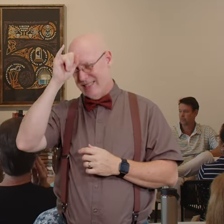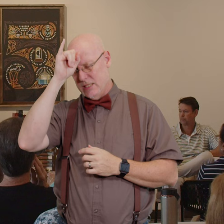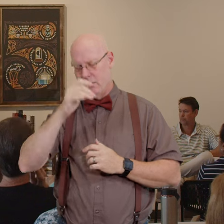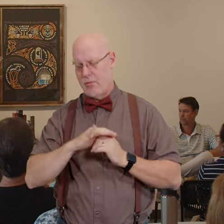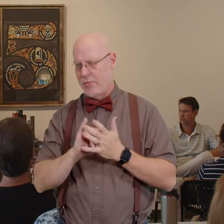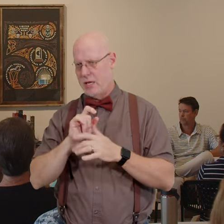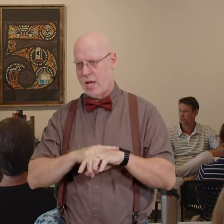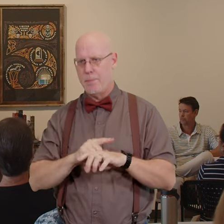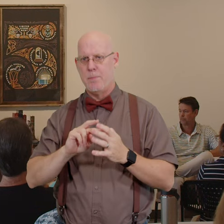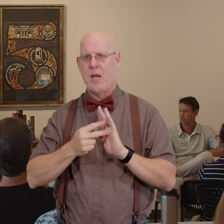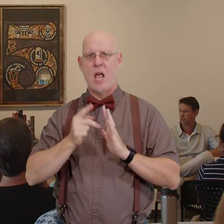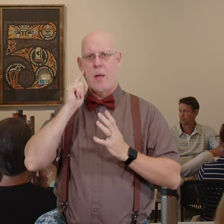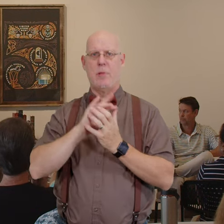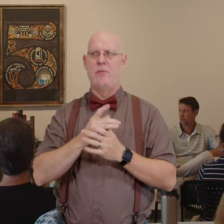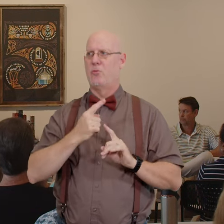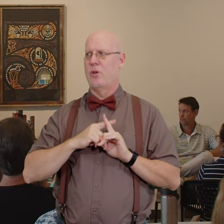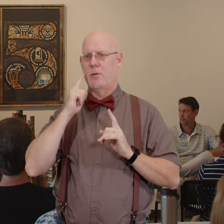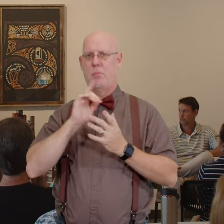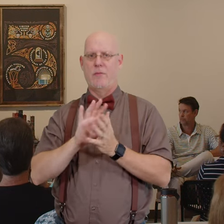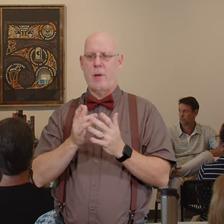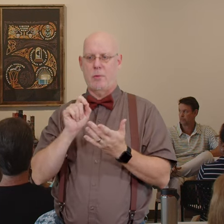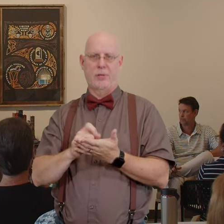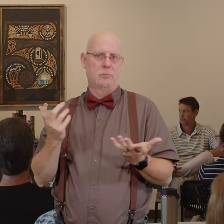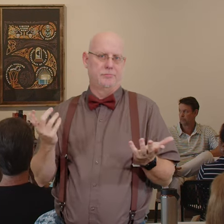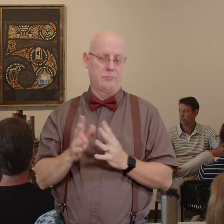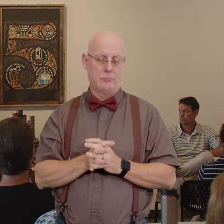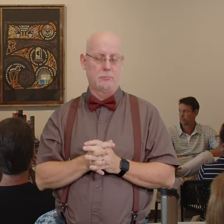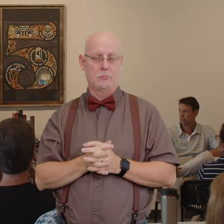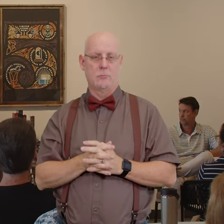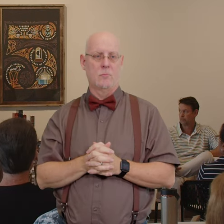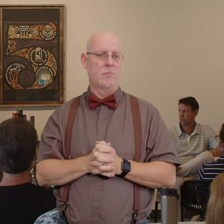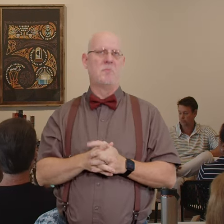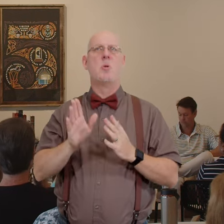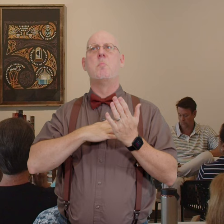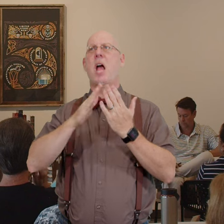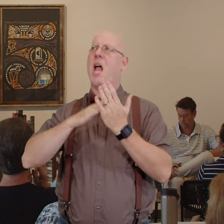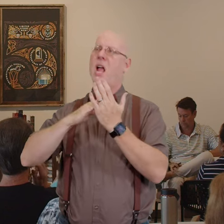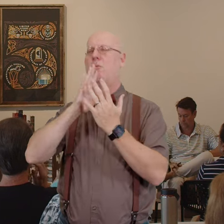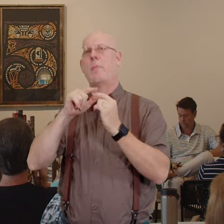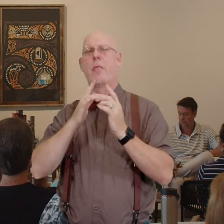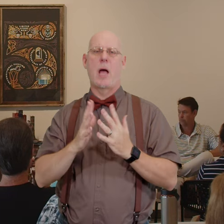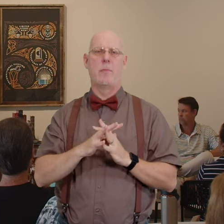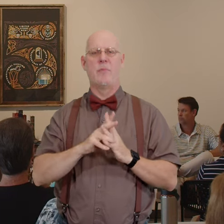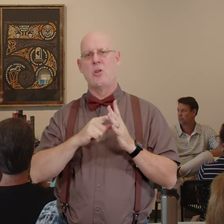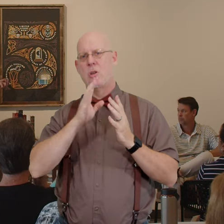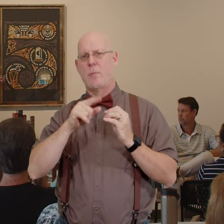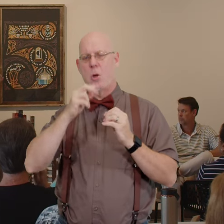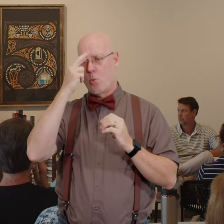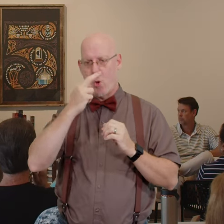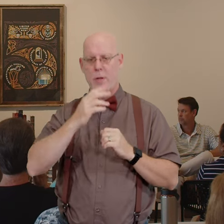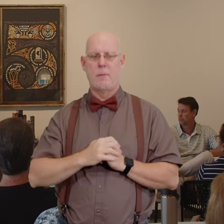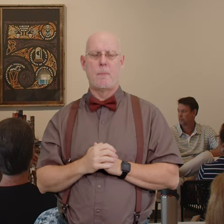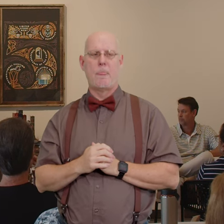I was an idiot back then, meaning that I just believed that Christians believed the Bible. But I was just, so we're painting, and we're talking about the Bible, and I start